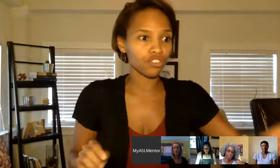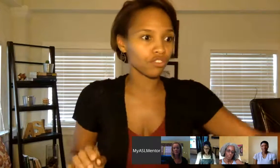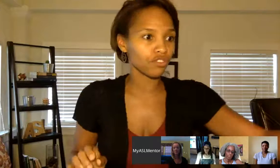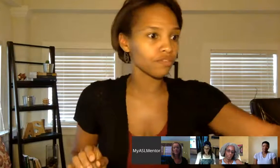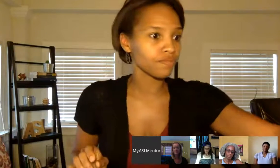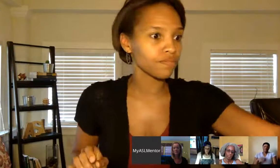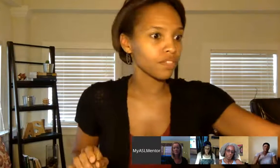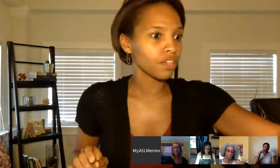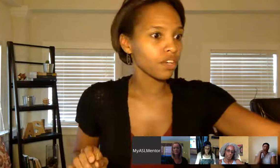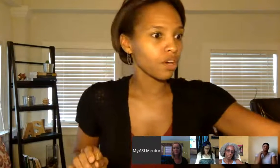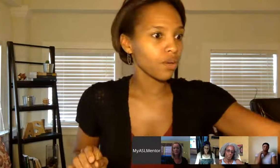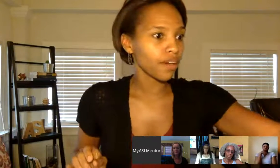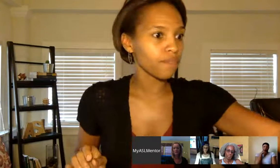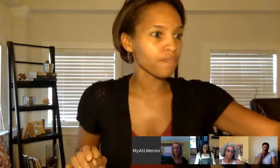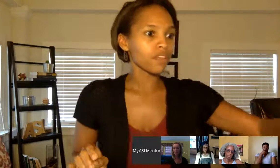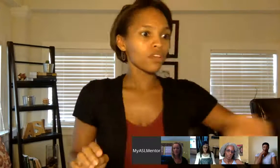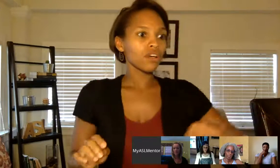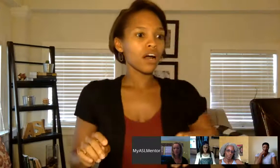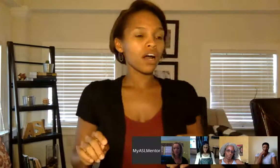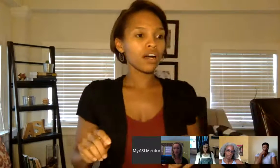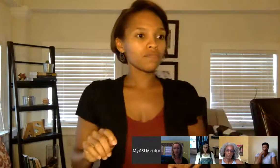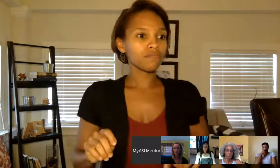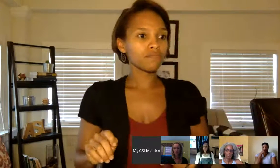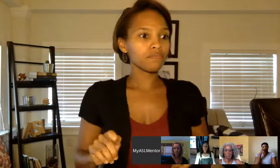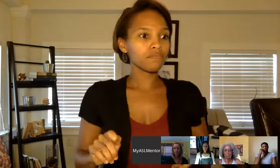social circle. Okay.